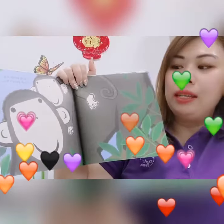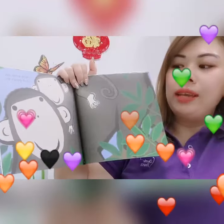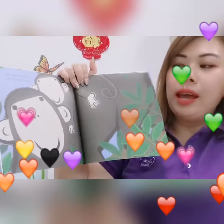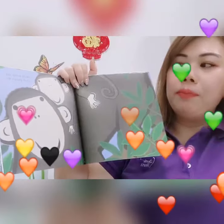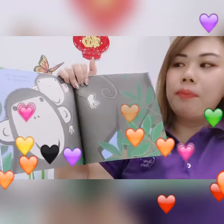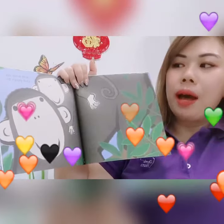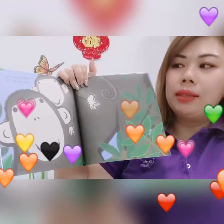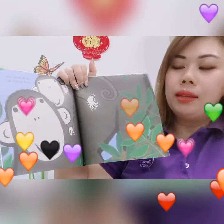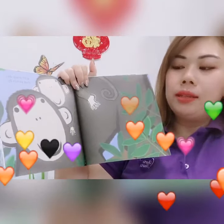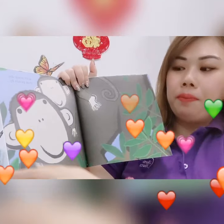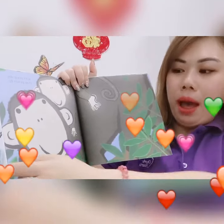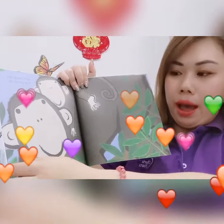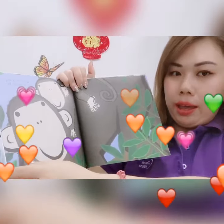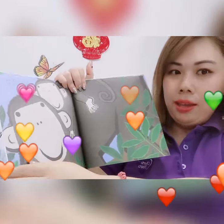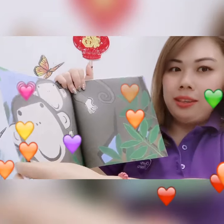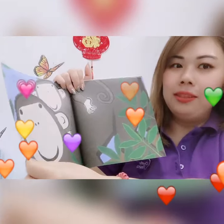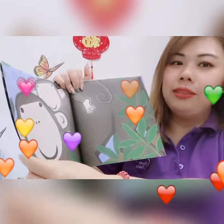that passes by,